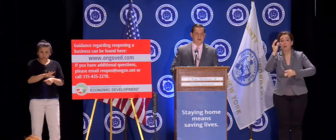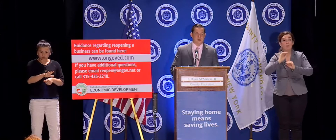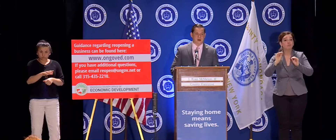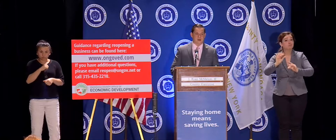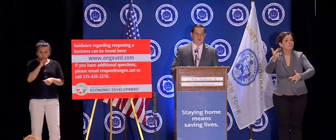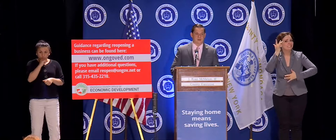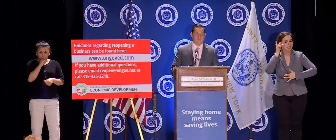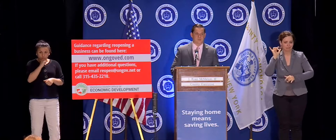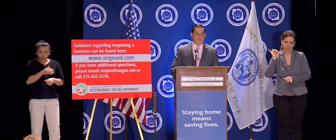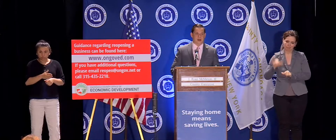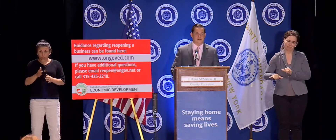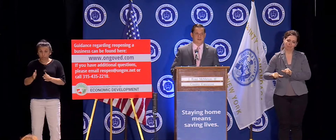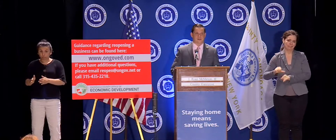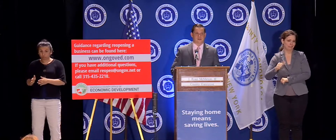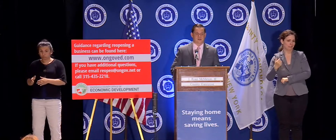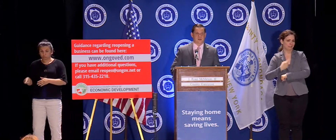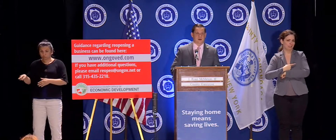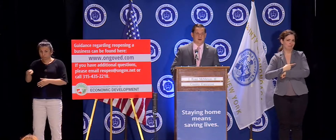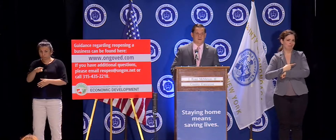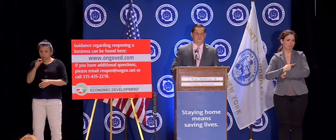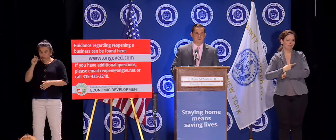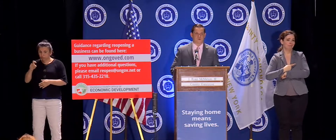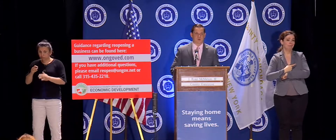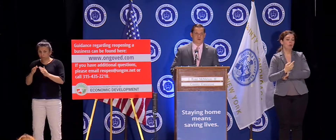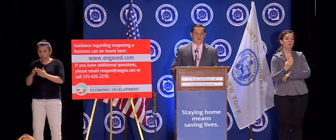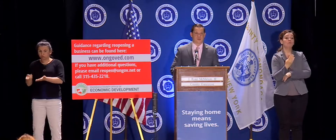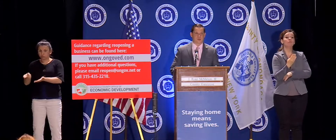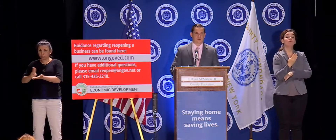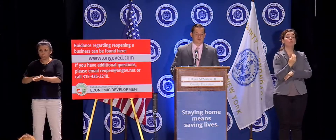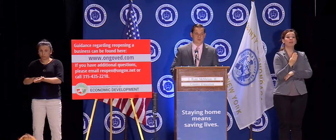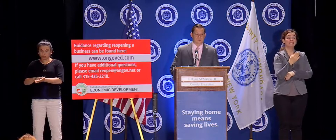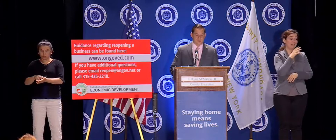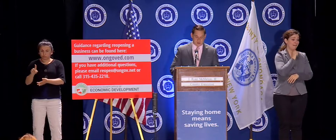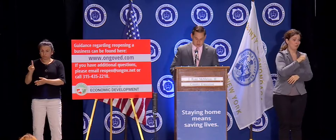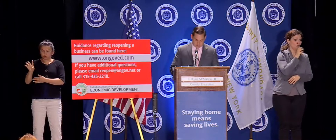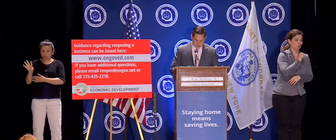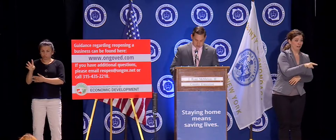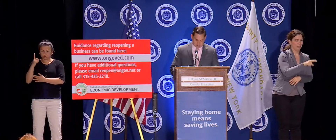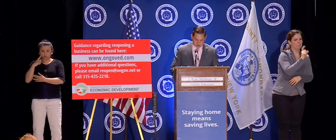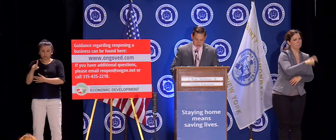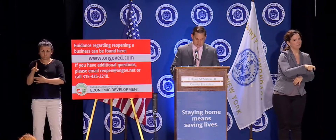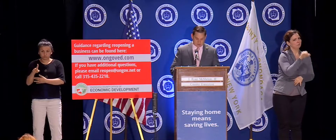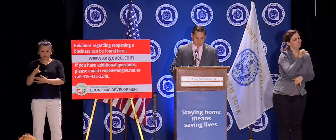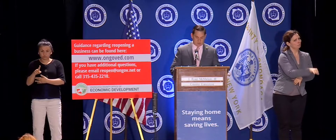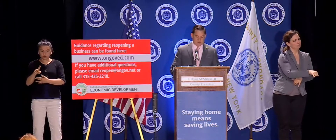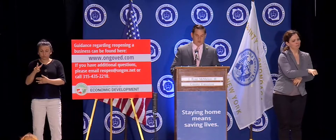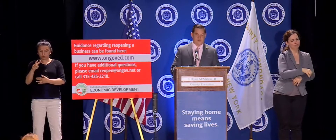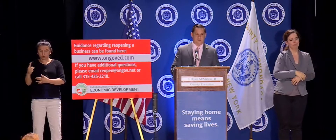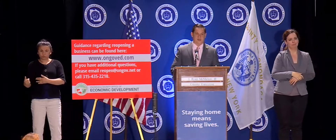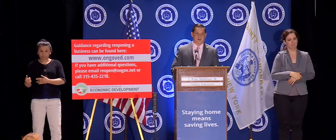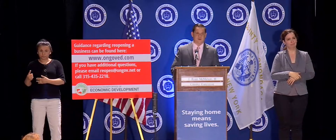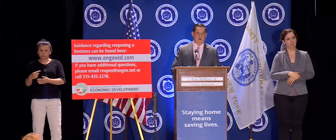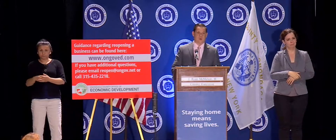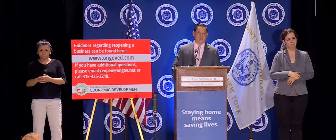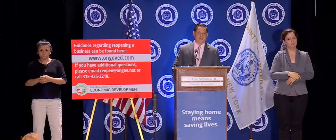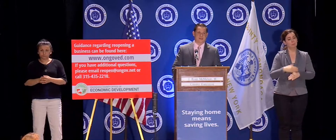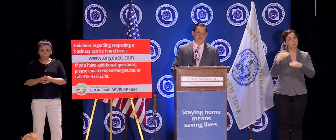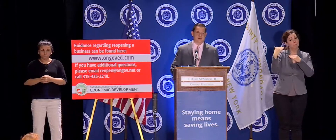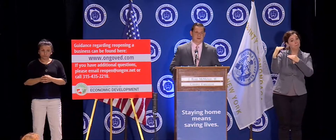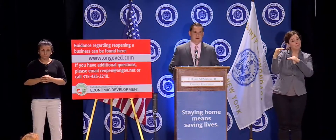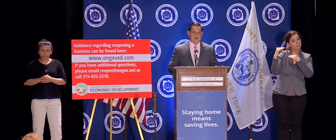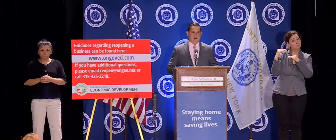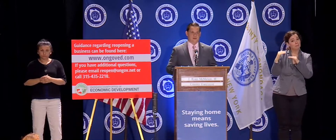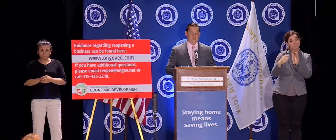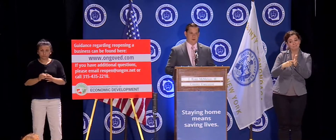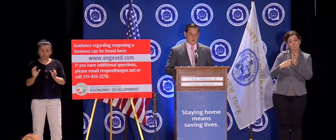14-day process for our seniors, and then at minimum 14 days for a